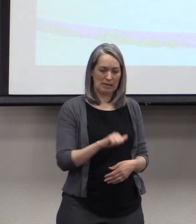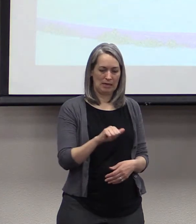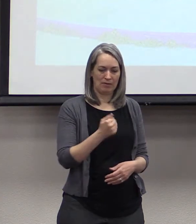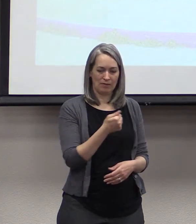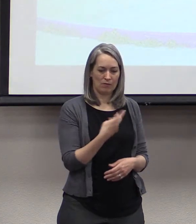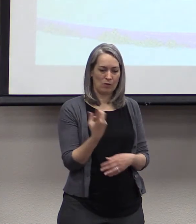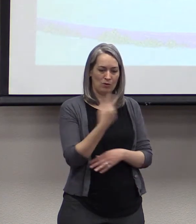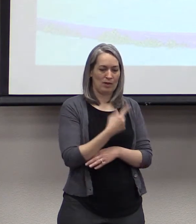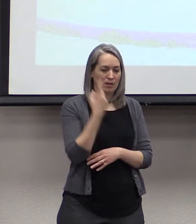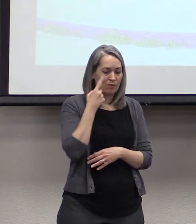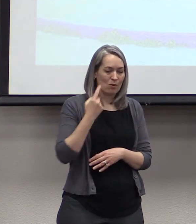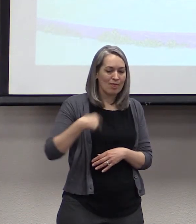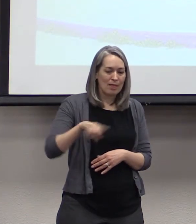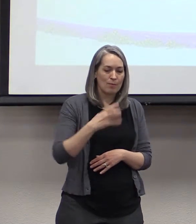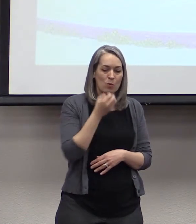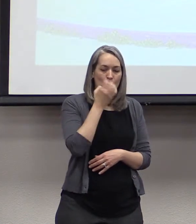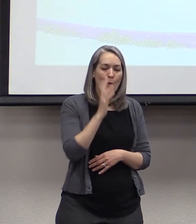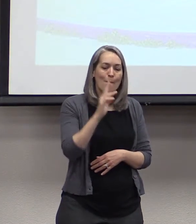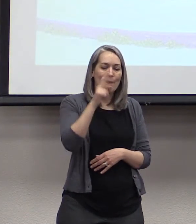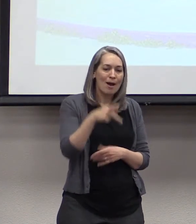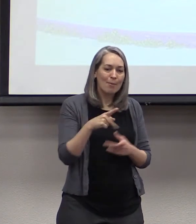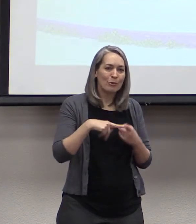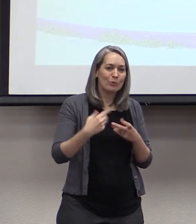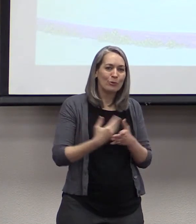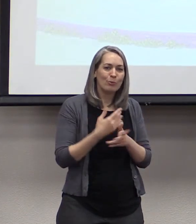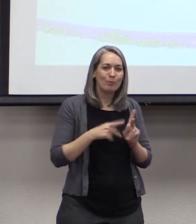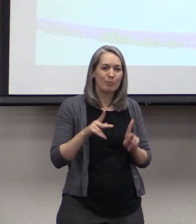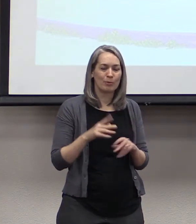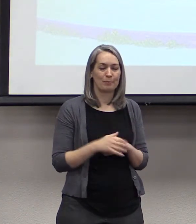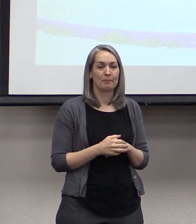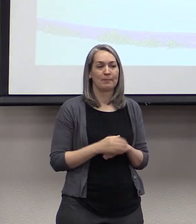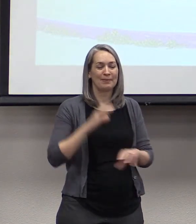us. Communication, yes, was